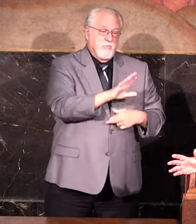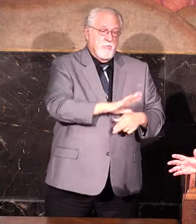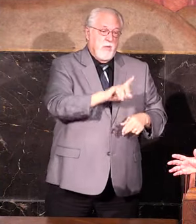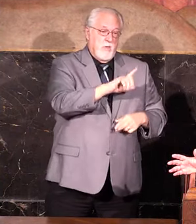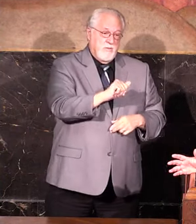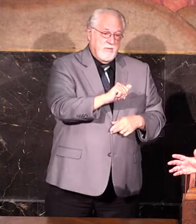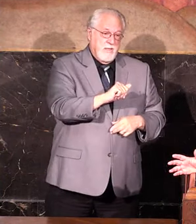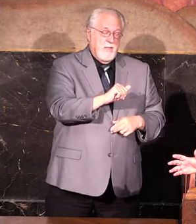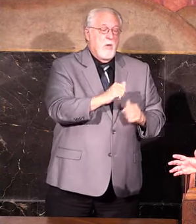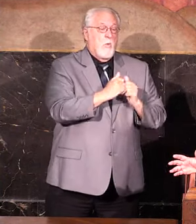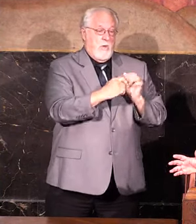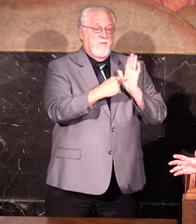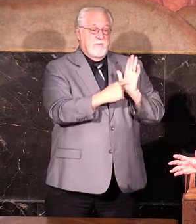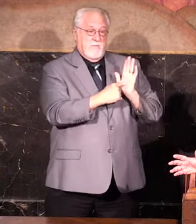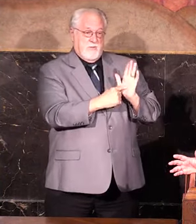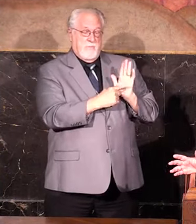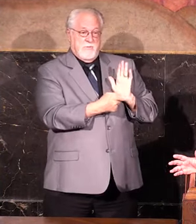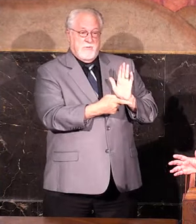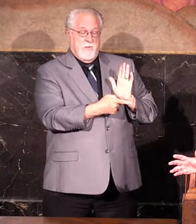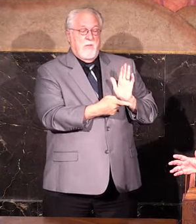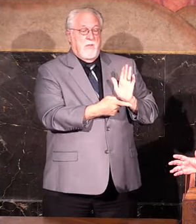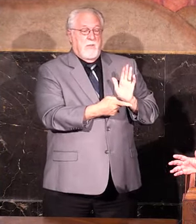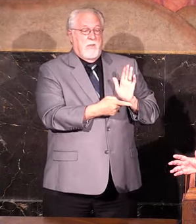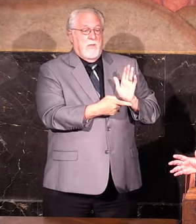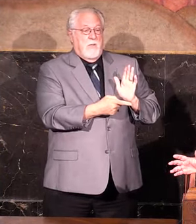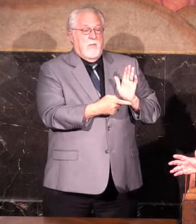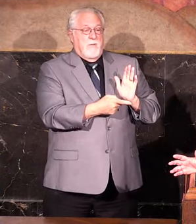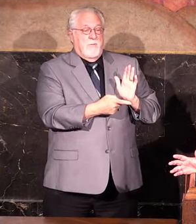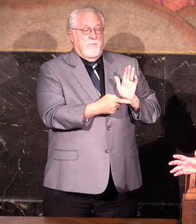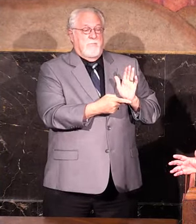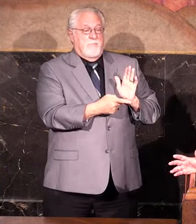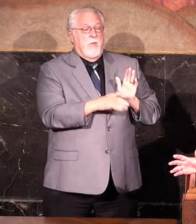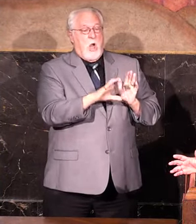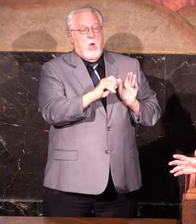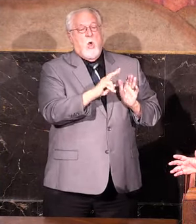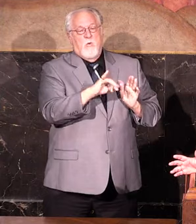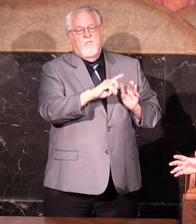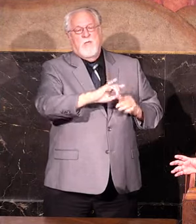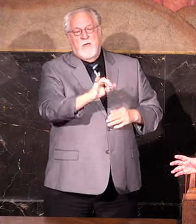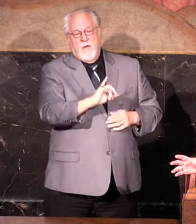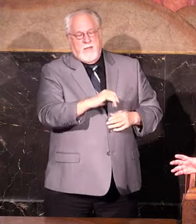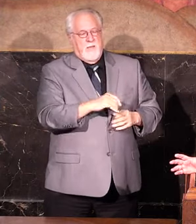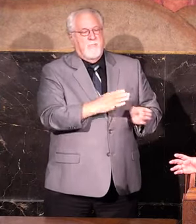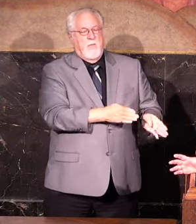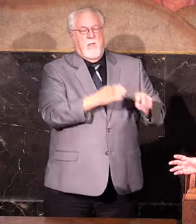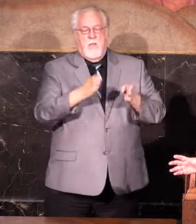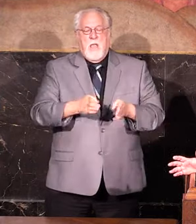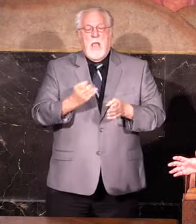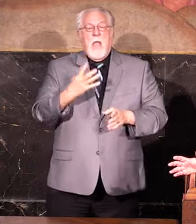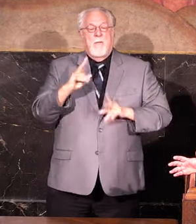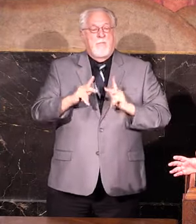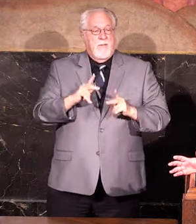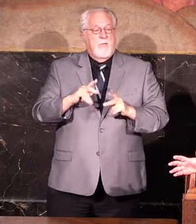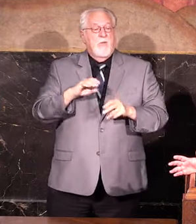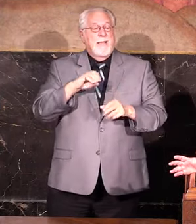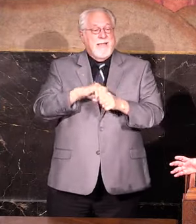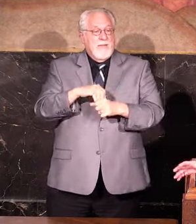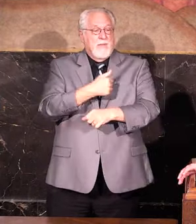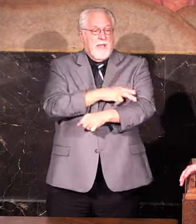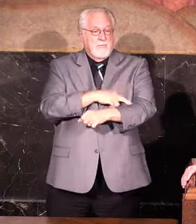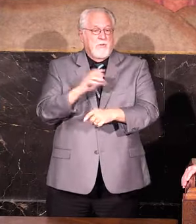Louisiana with symptoms that are COVID-like? how many people are being